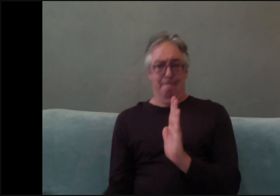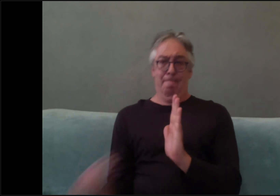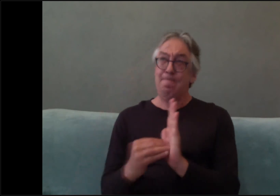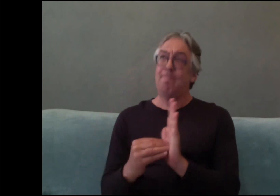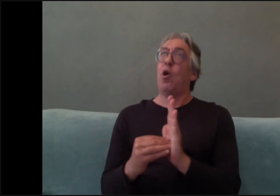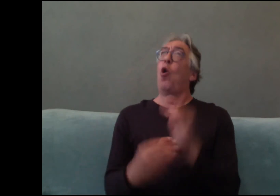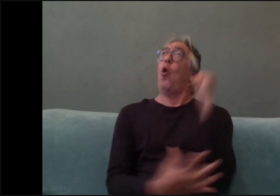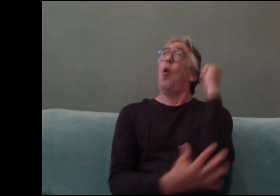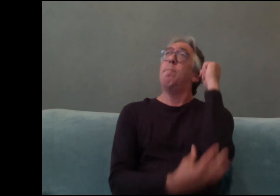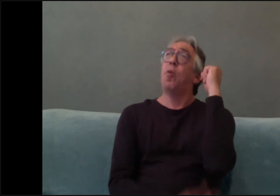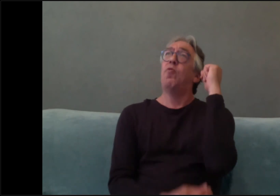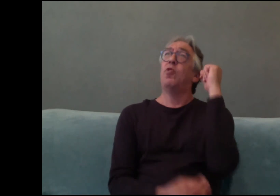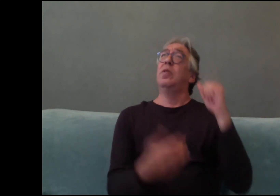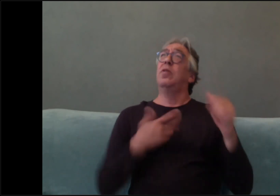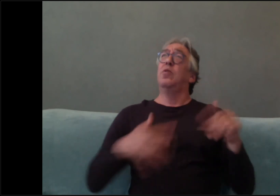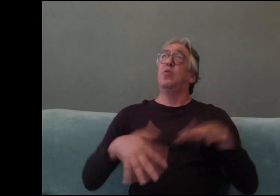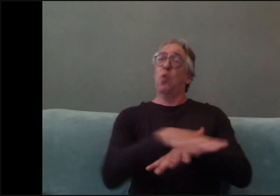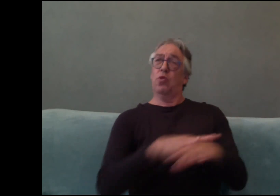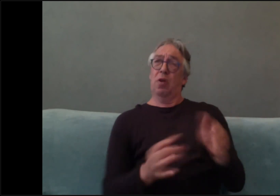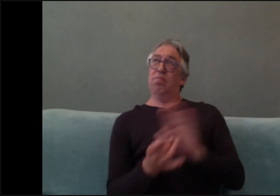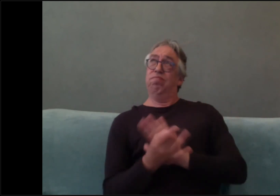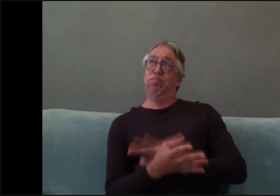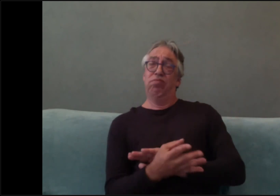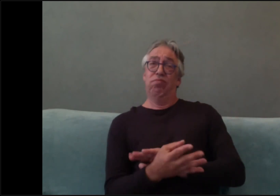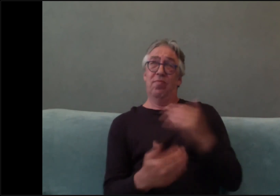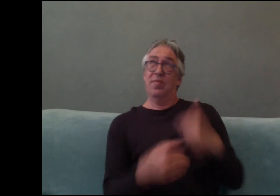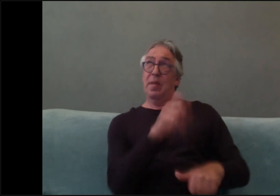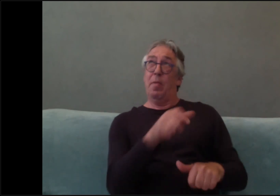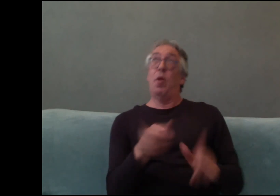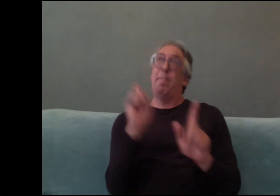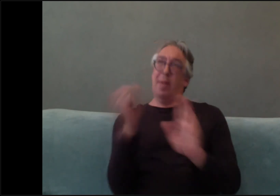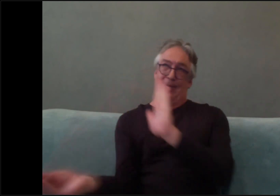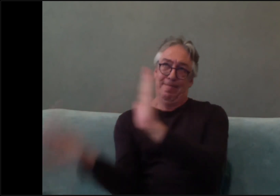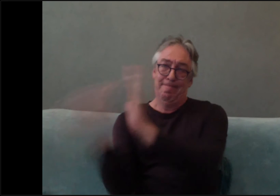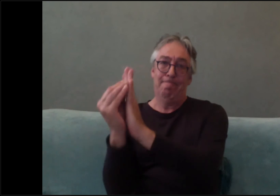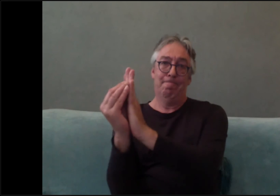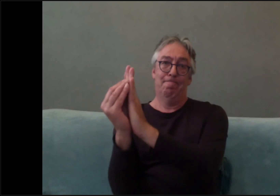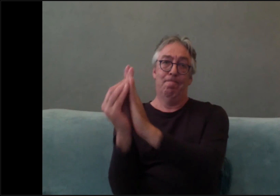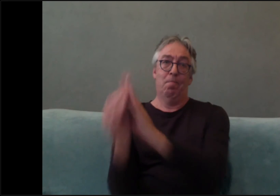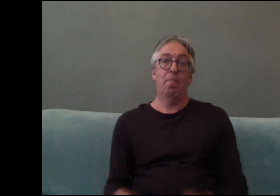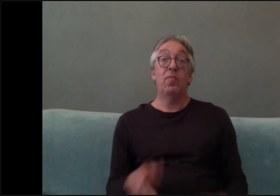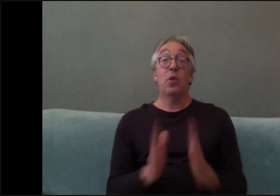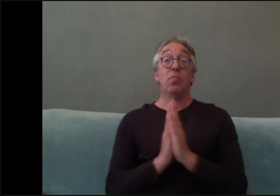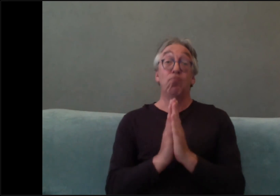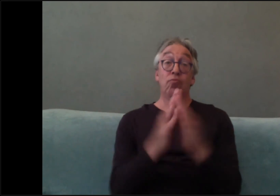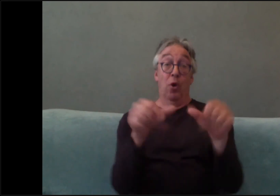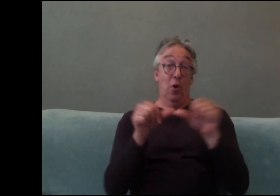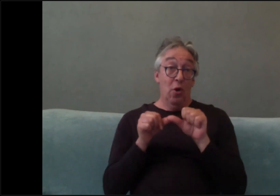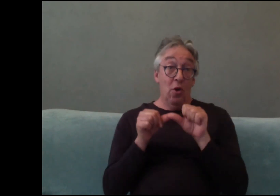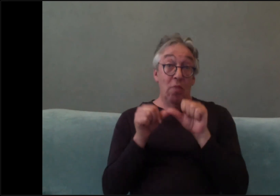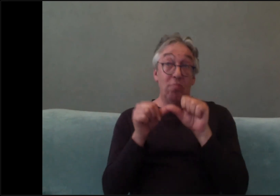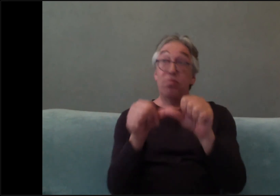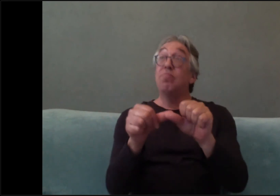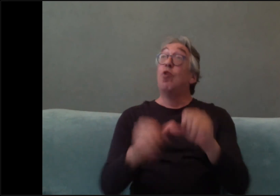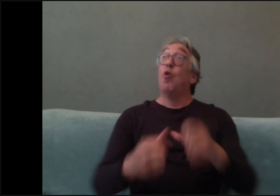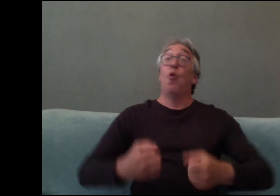people with disabilities at the heart. Continue advocating on the guarantee of work-related rights of people with